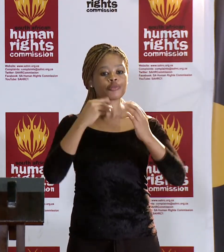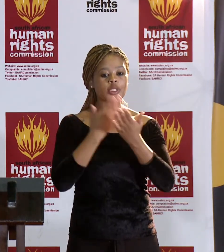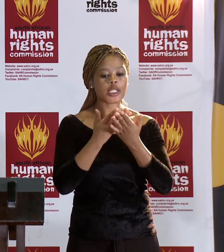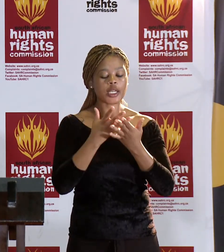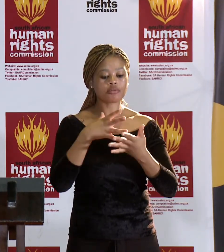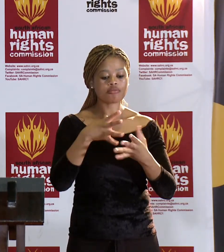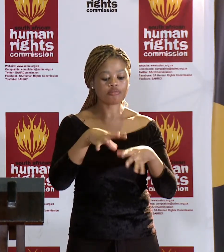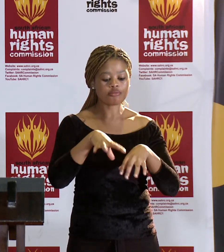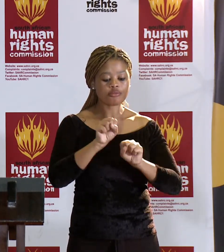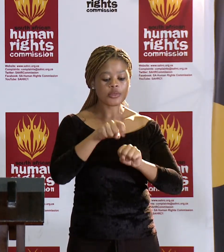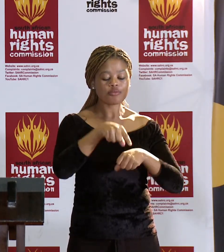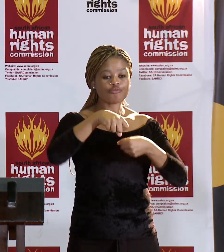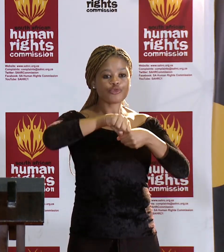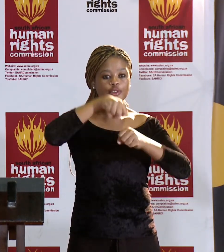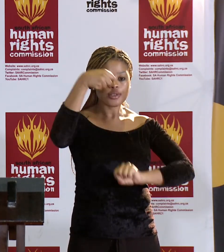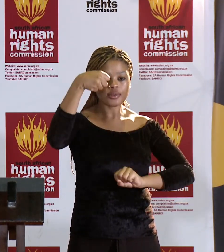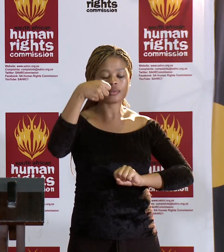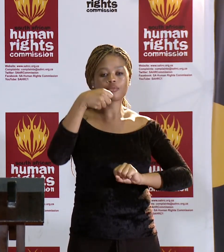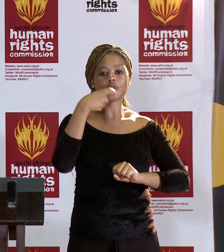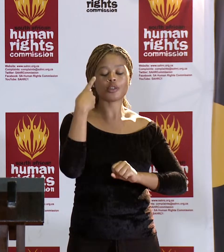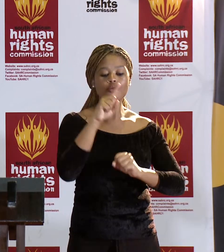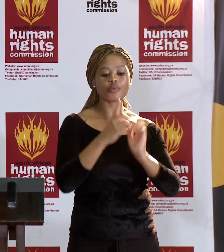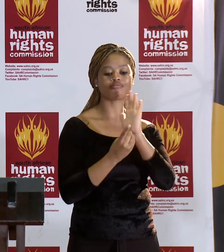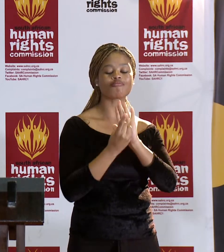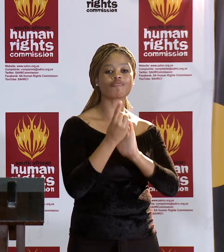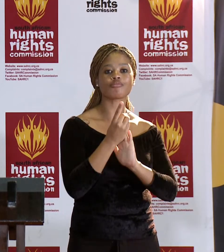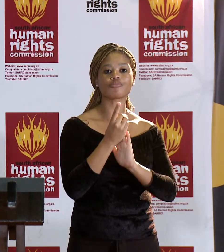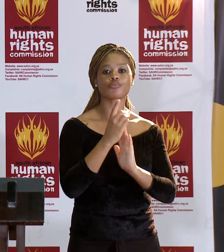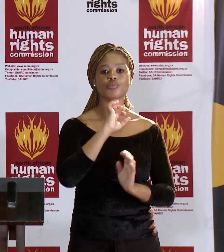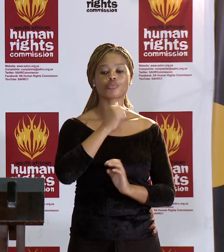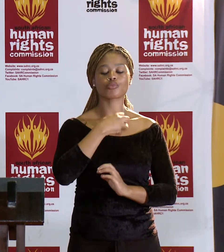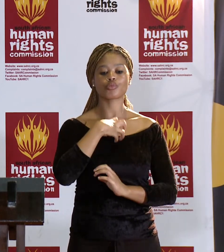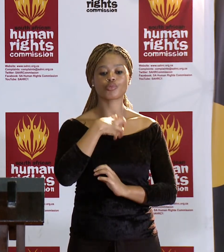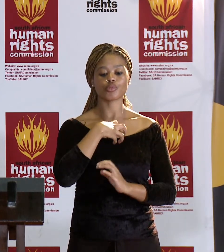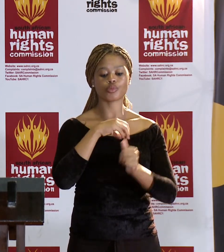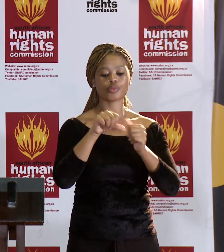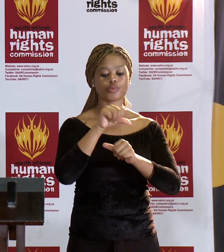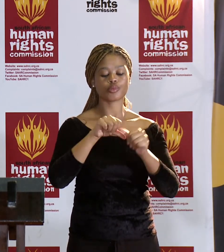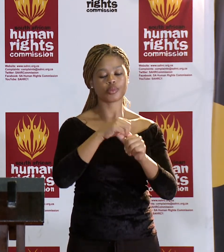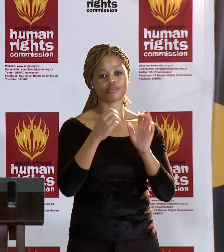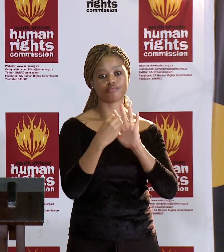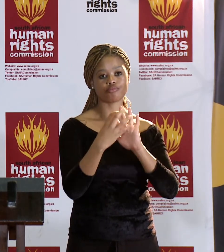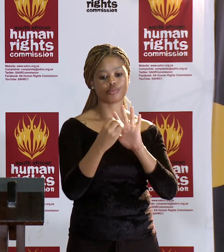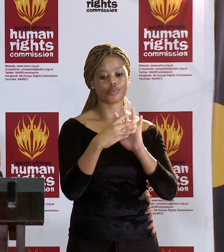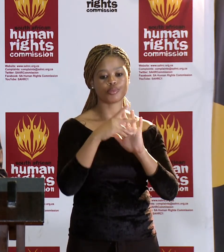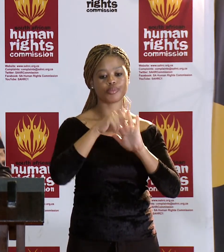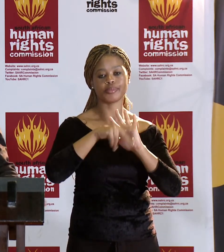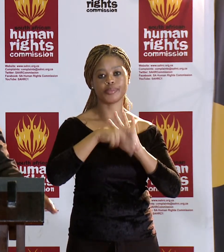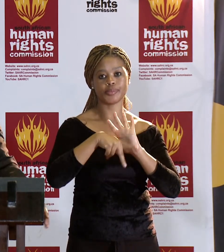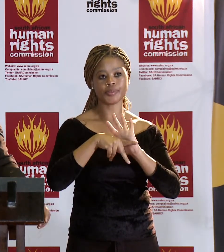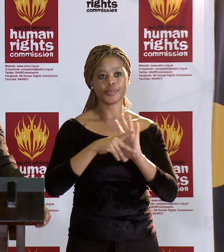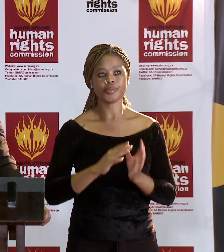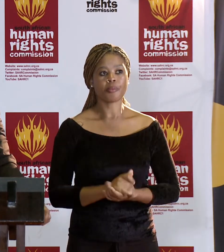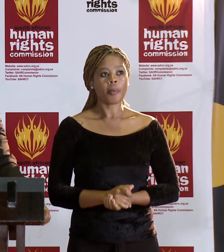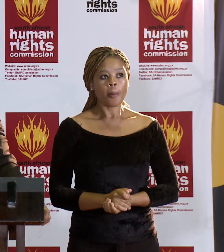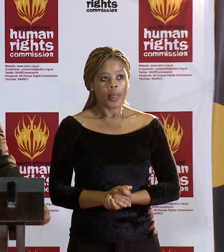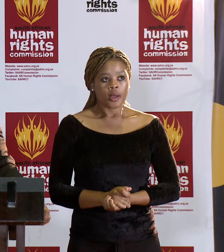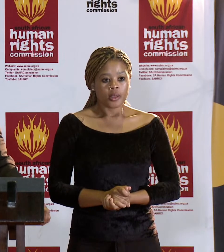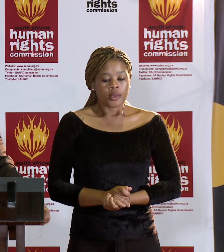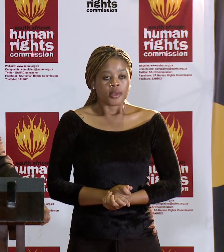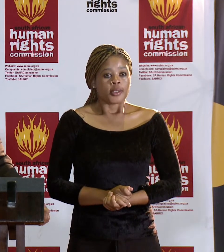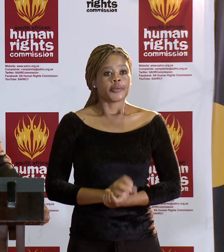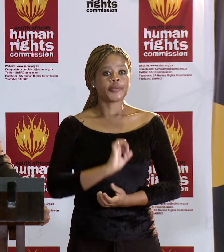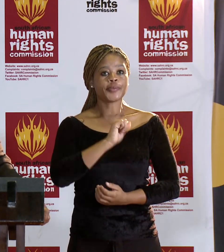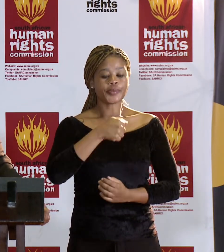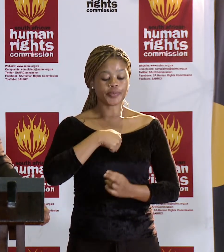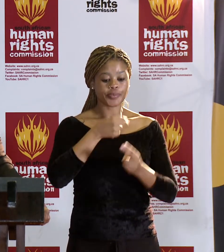the Charter a useful tool in developing their own social media policies. Our